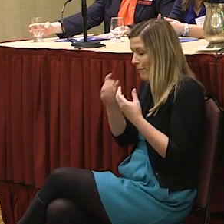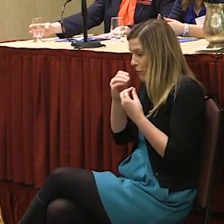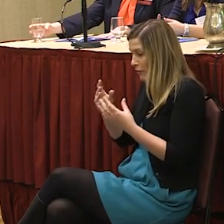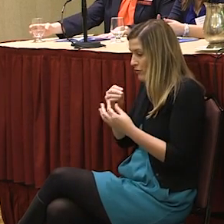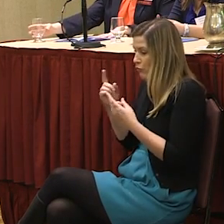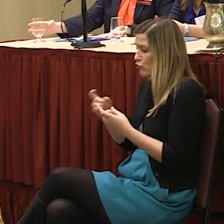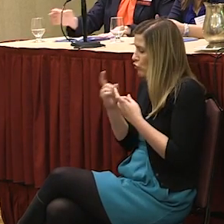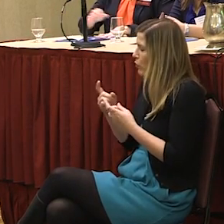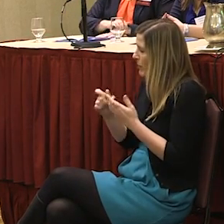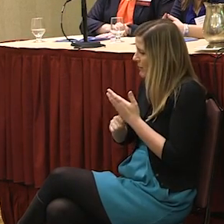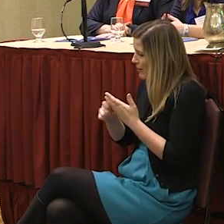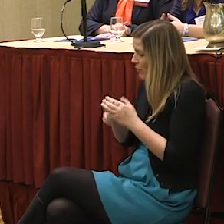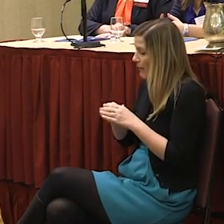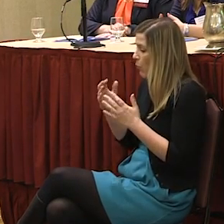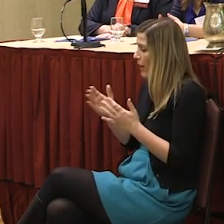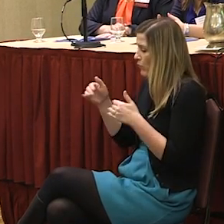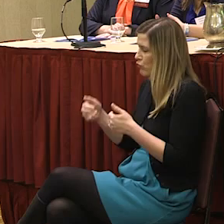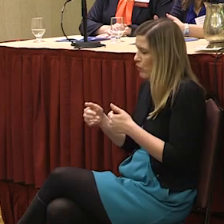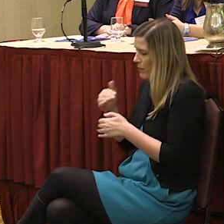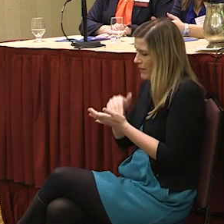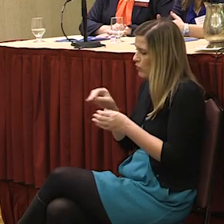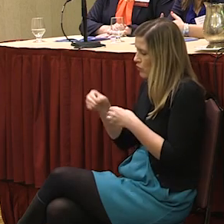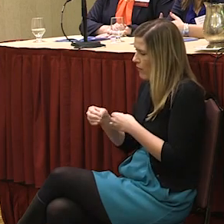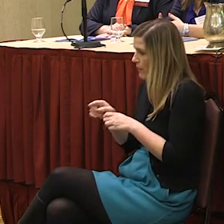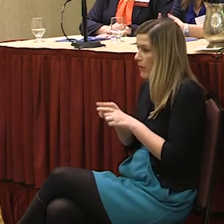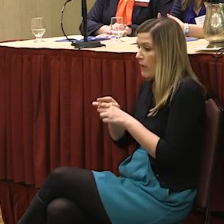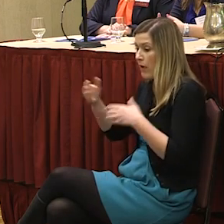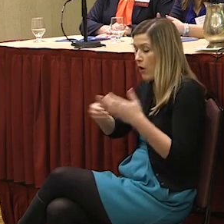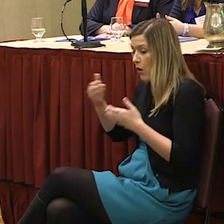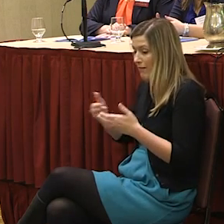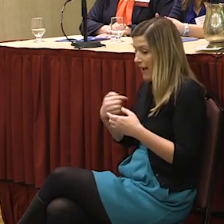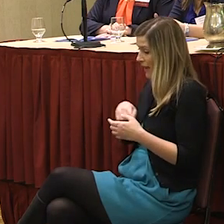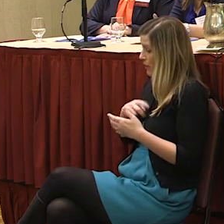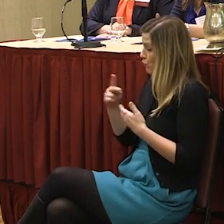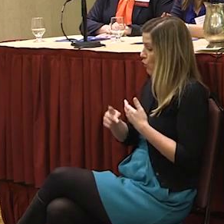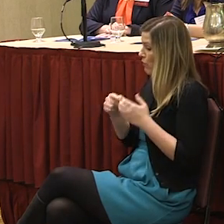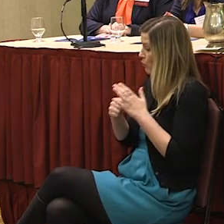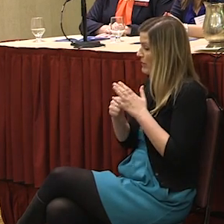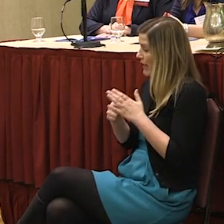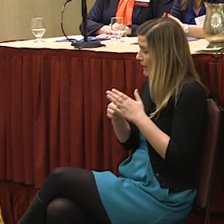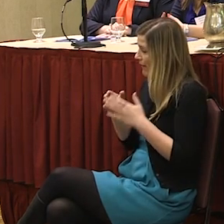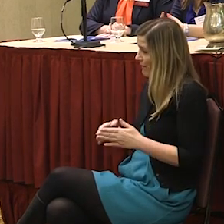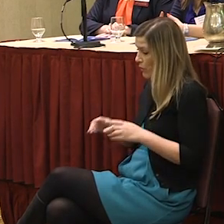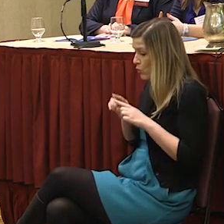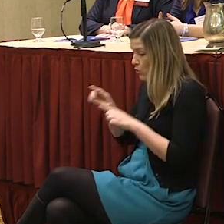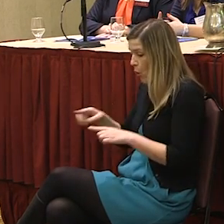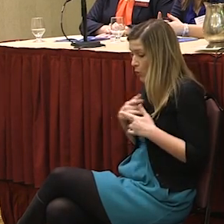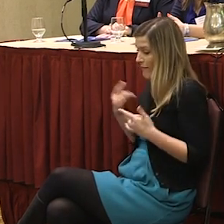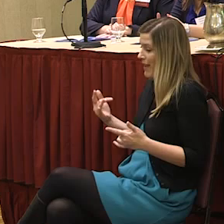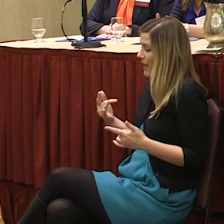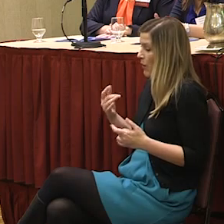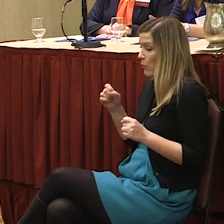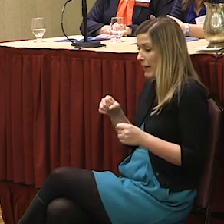recruitment materials in your waiting areas as well. And invite us, your program representatives, to your events where your patients gather so that